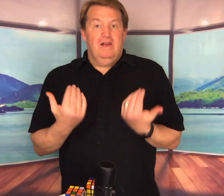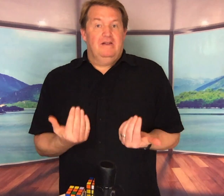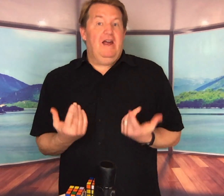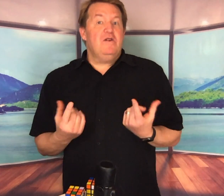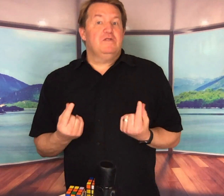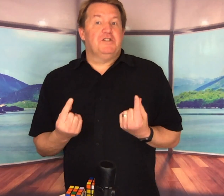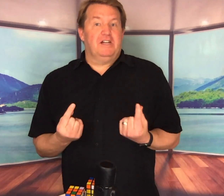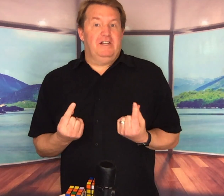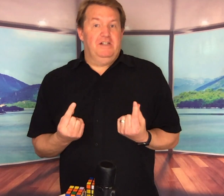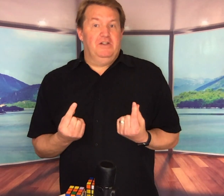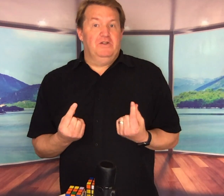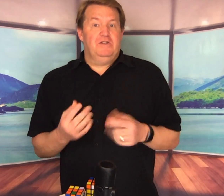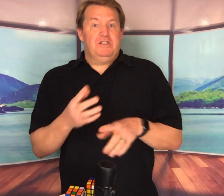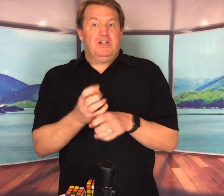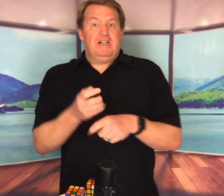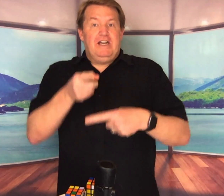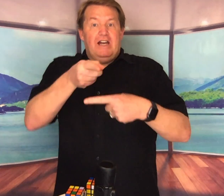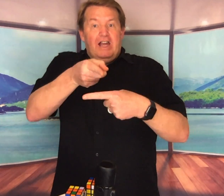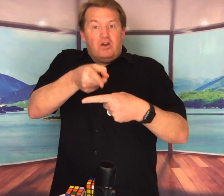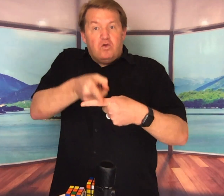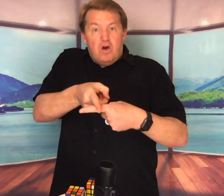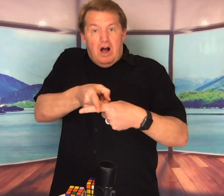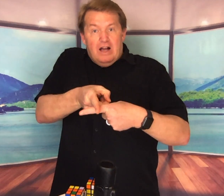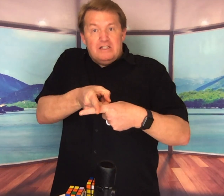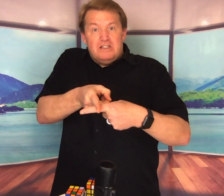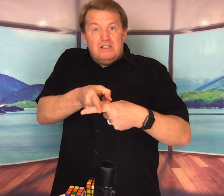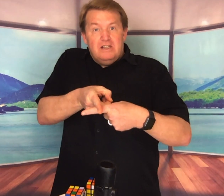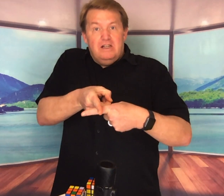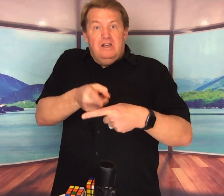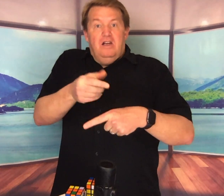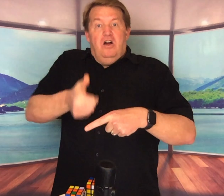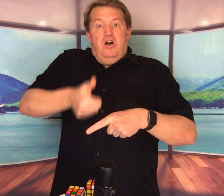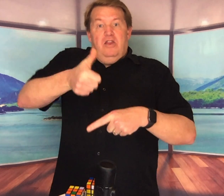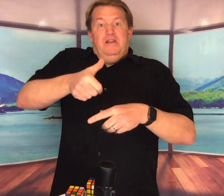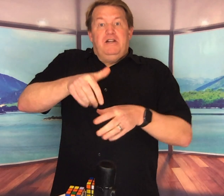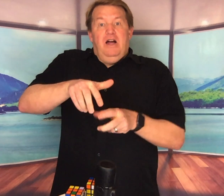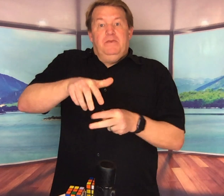Now what you're going to do is you're going to get a cross on the top side.